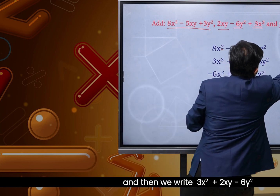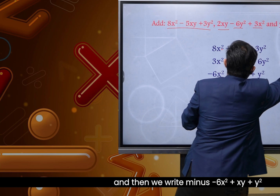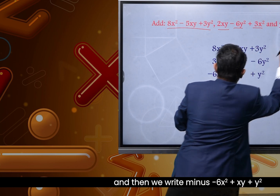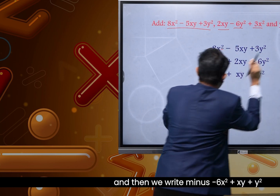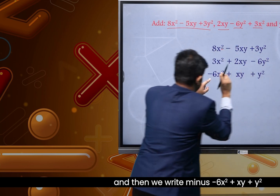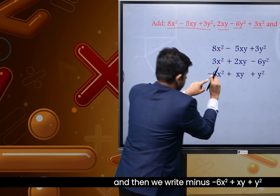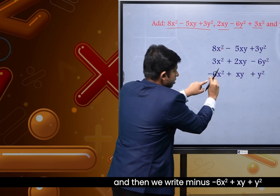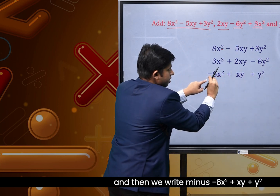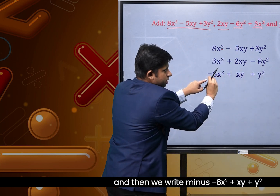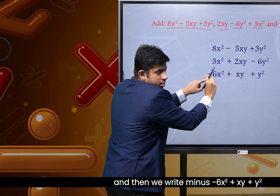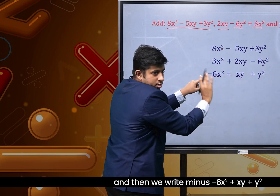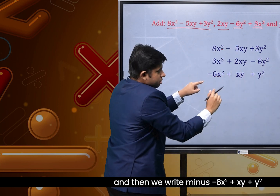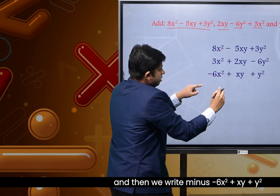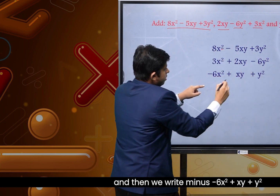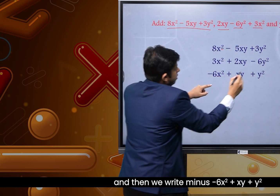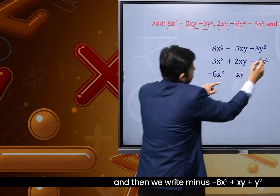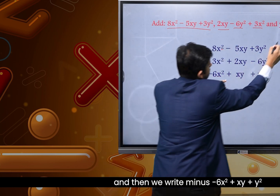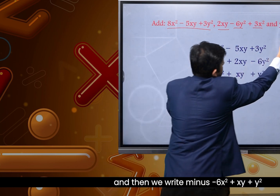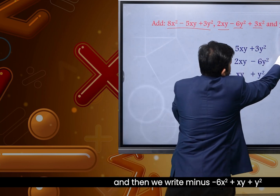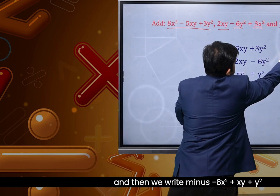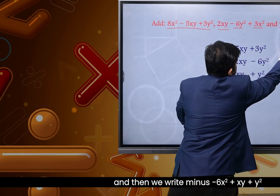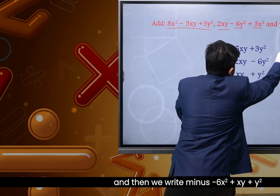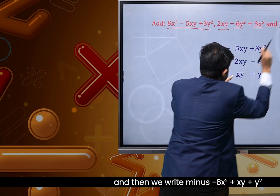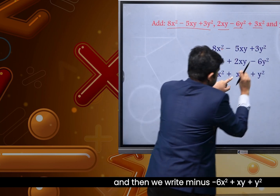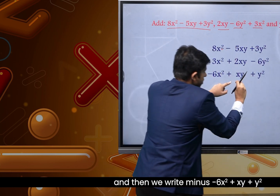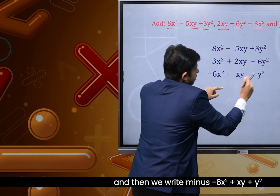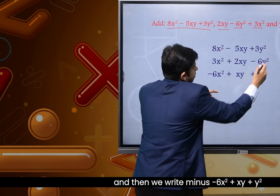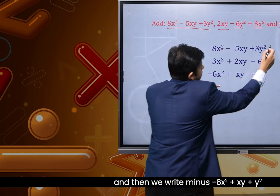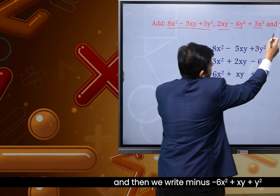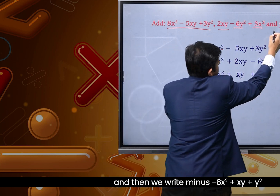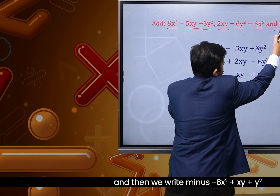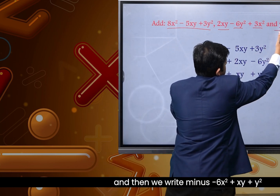And then we write minus 6x square plus xy plus y square.